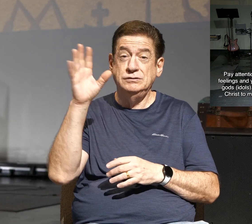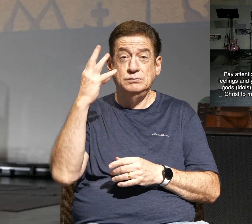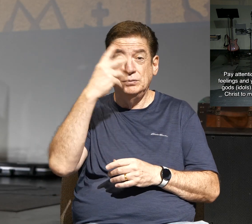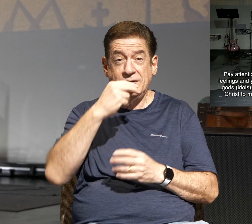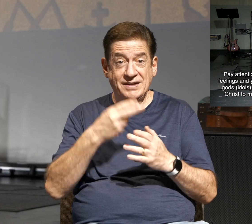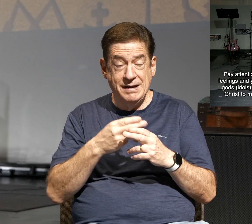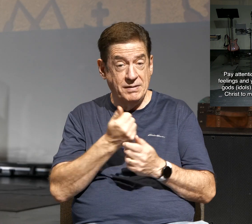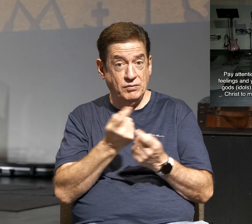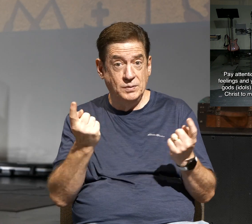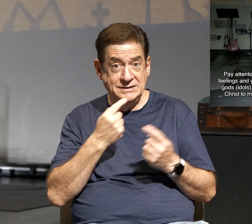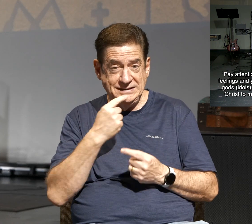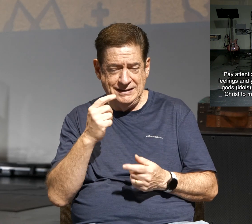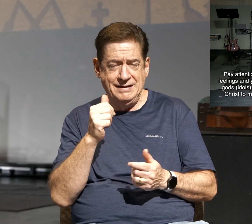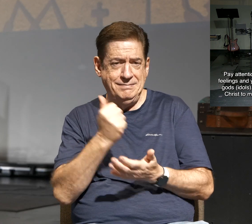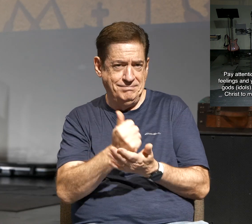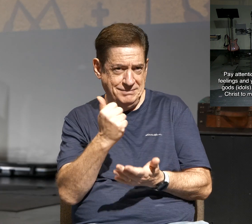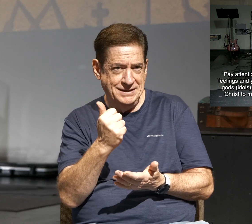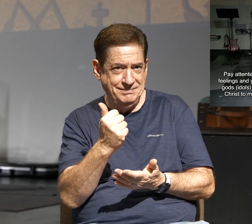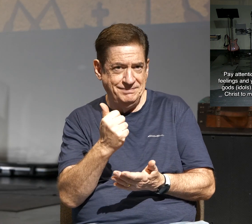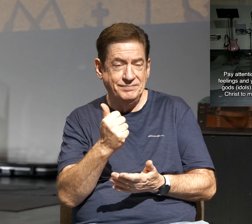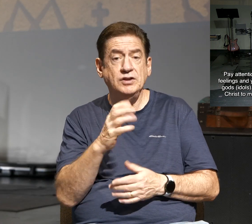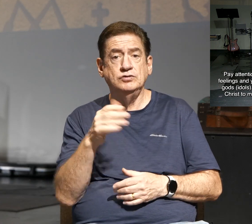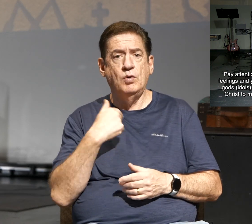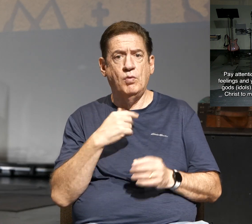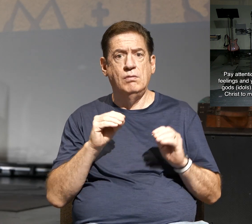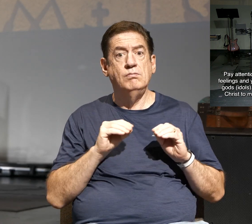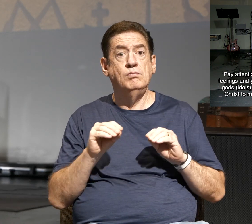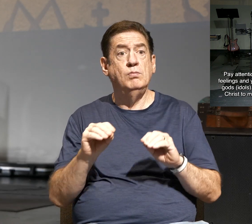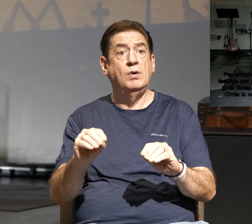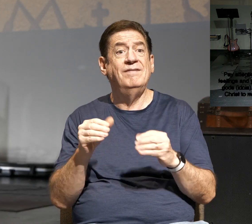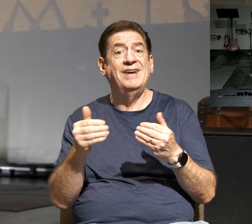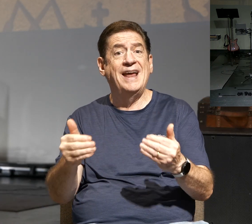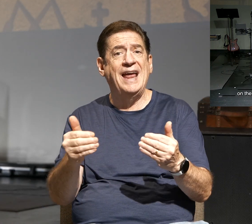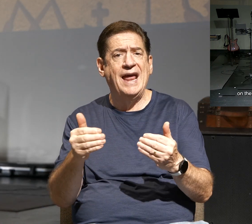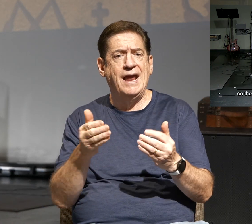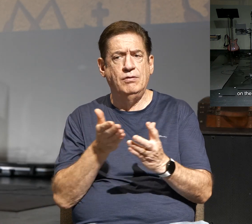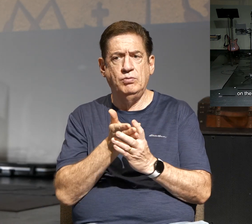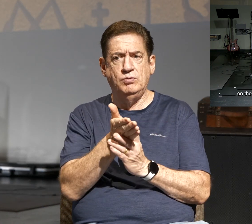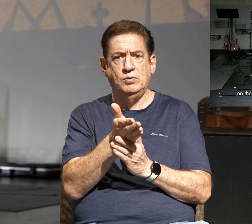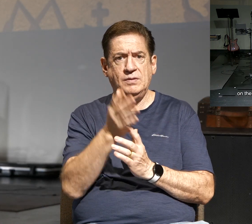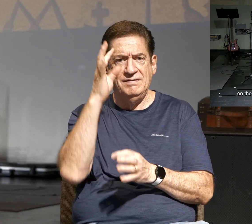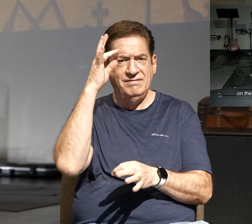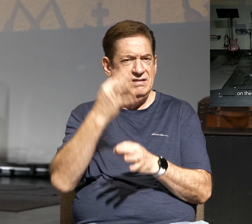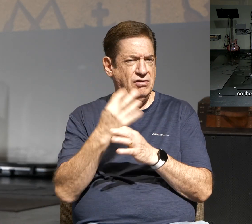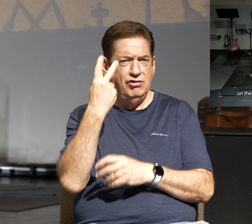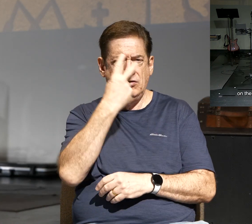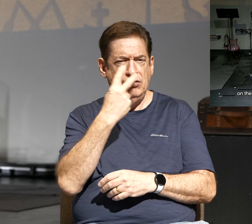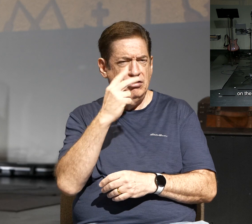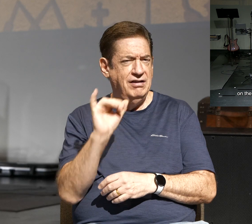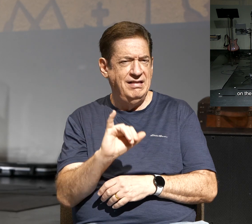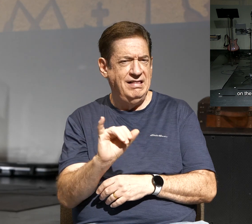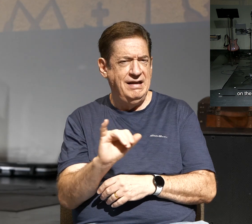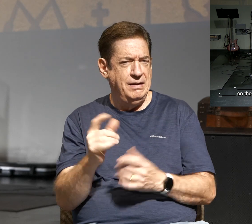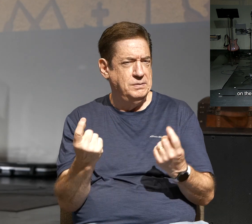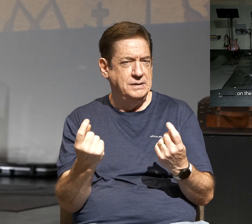everyone said, amen. So moving ahead by faith. So what does that look like? He spells it out here for